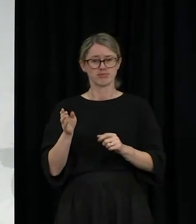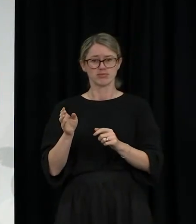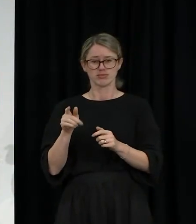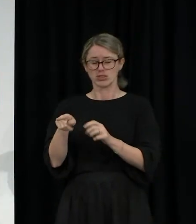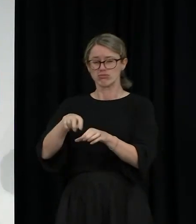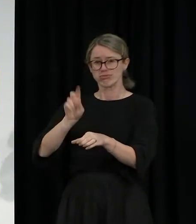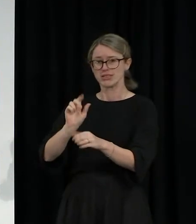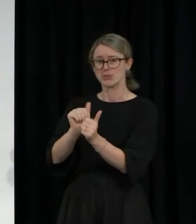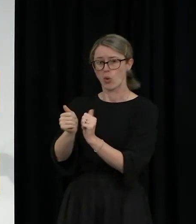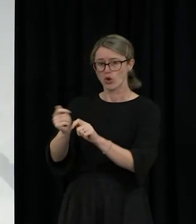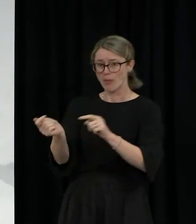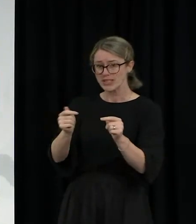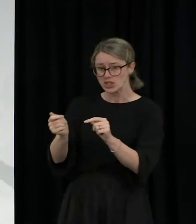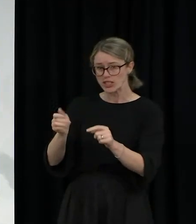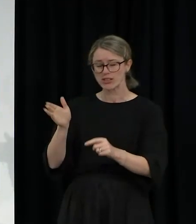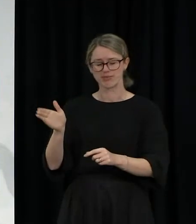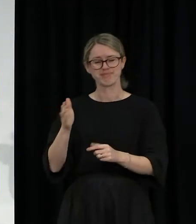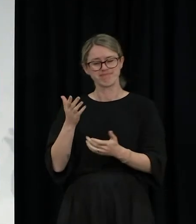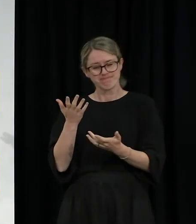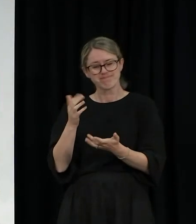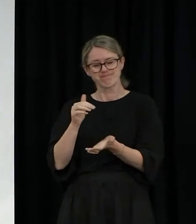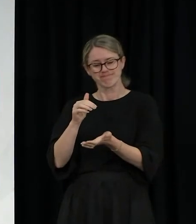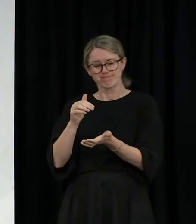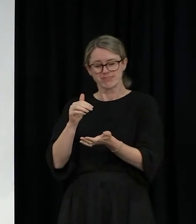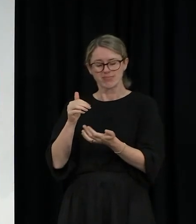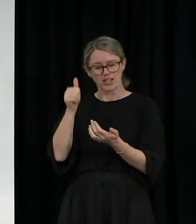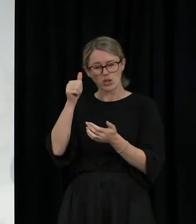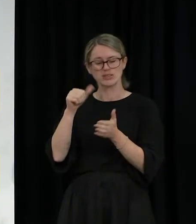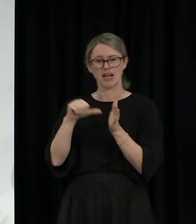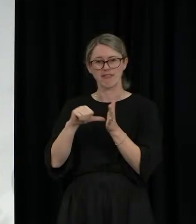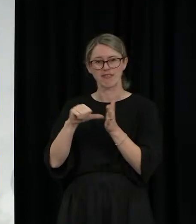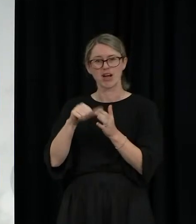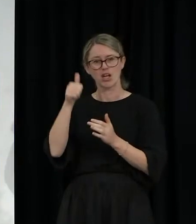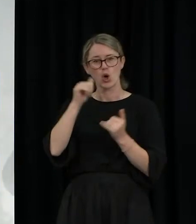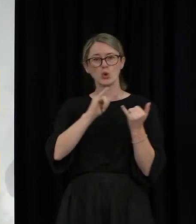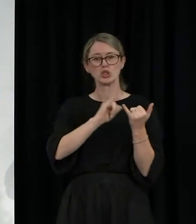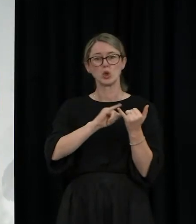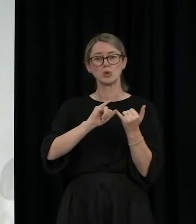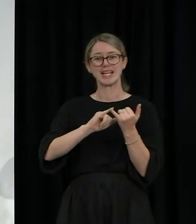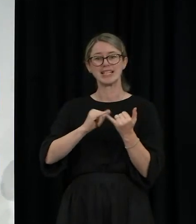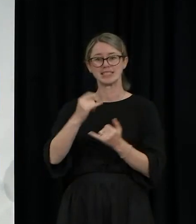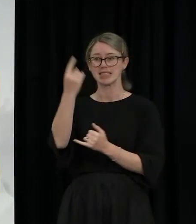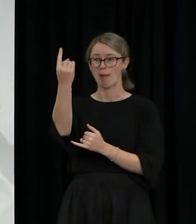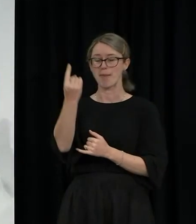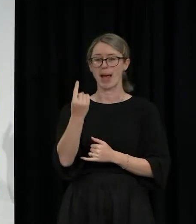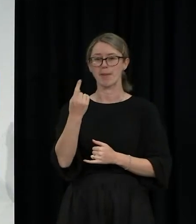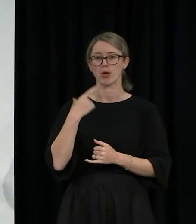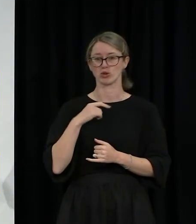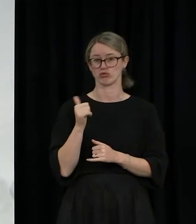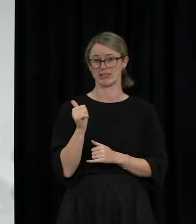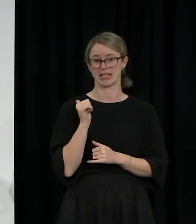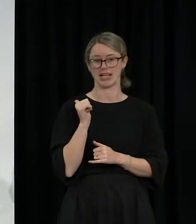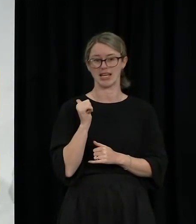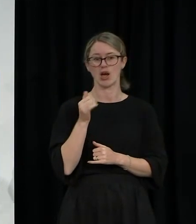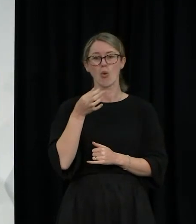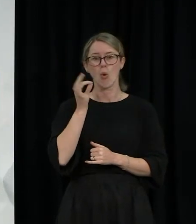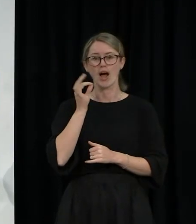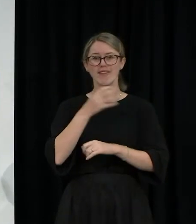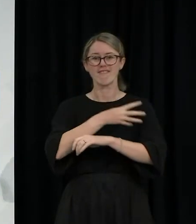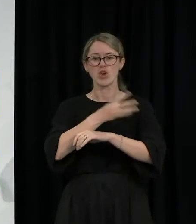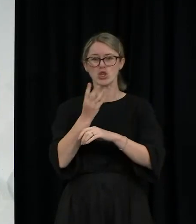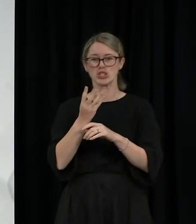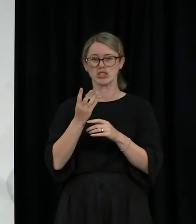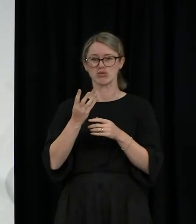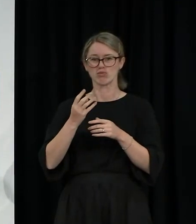who are in those circumstances. I'd also note that Susie's currently coming back into MIQ off the back of a White Ferns tour where we were able